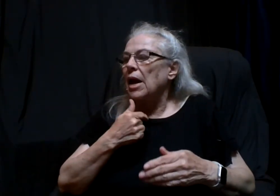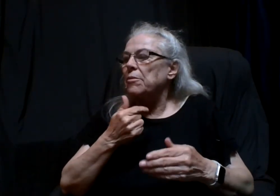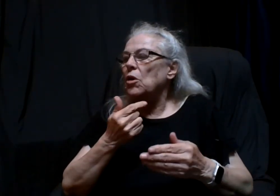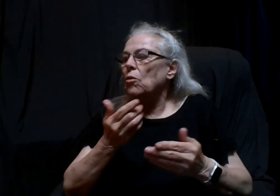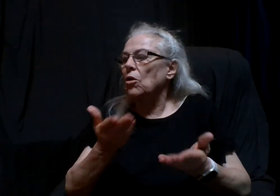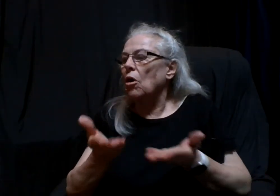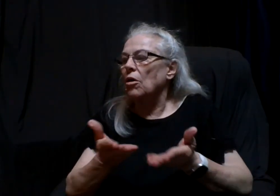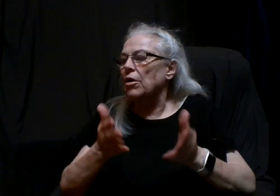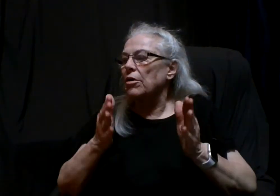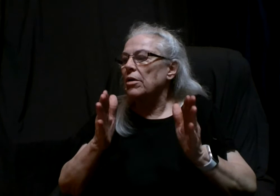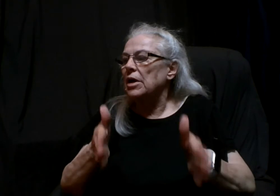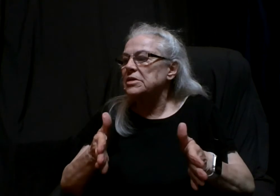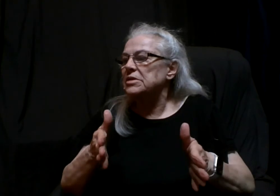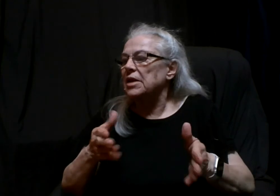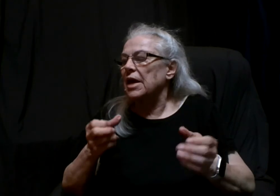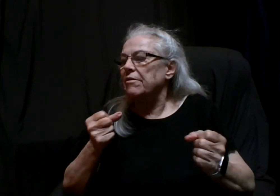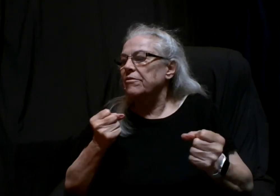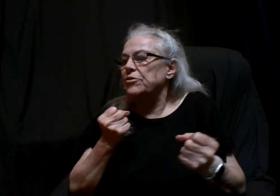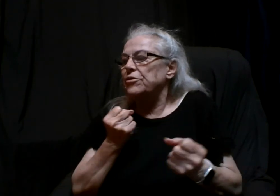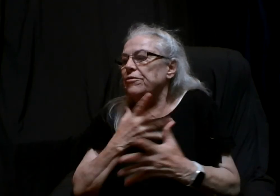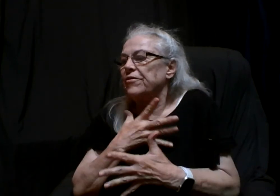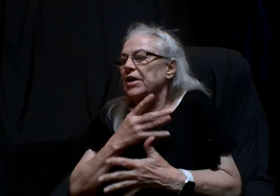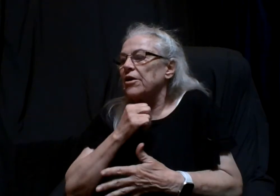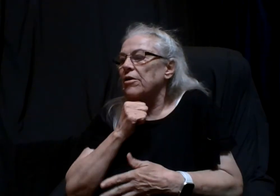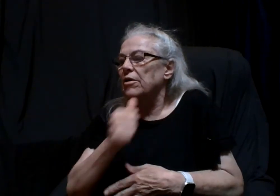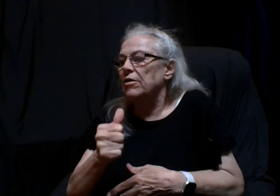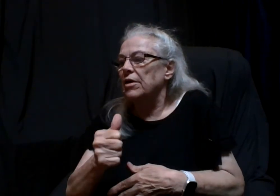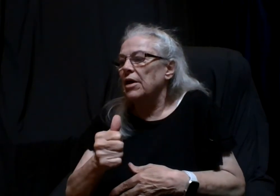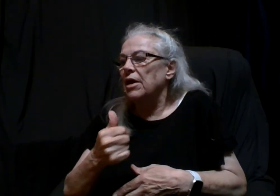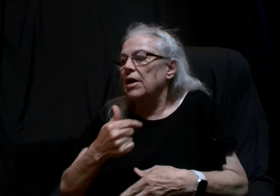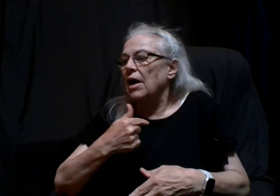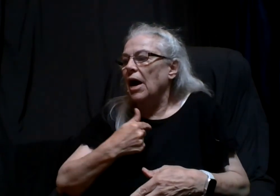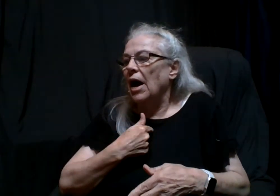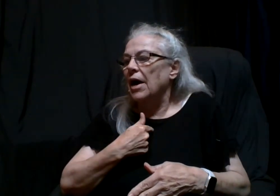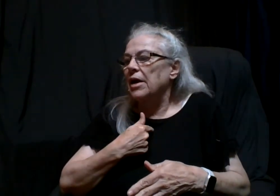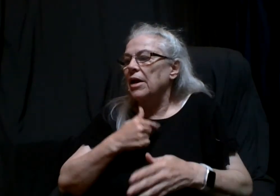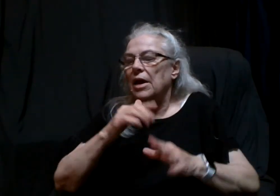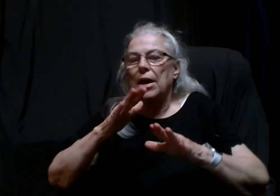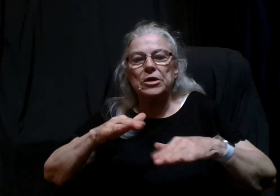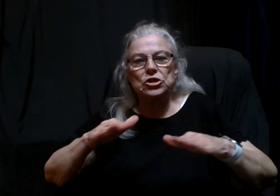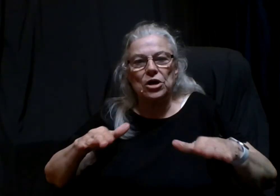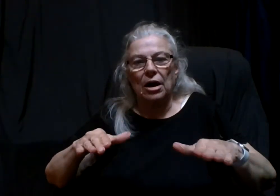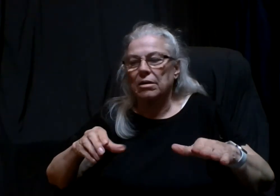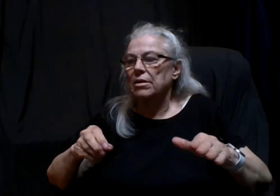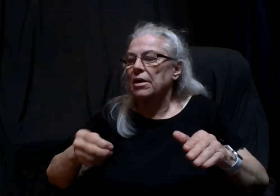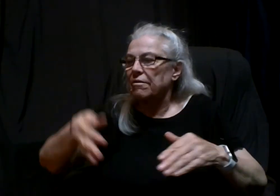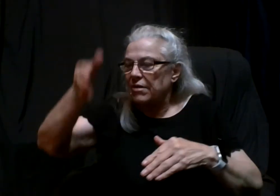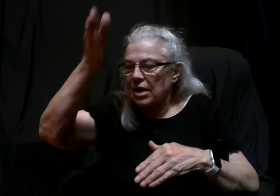am no longer a slave to fear. I am a child of God.